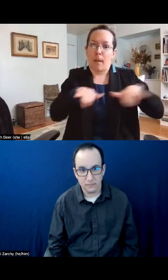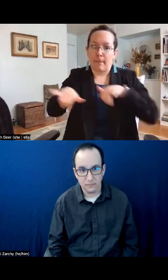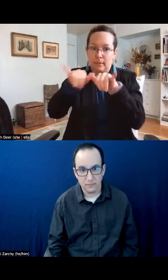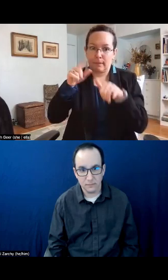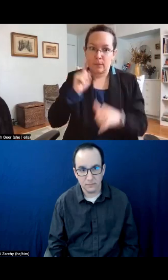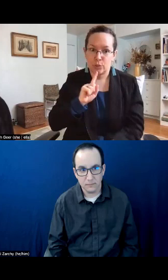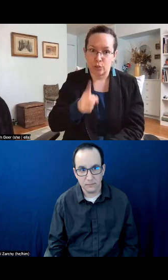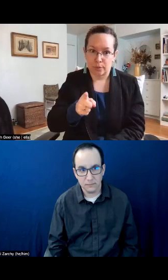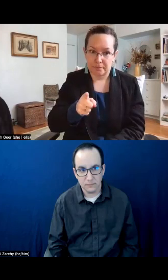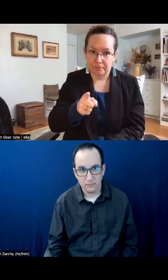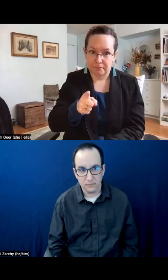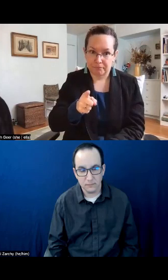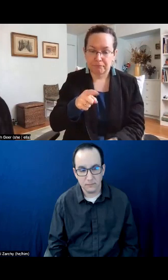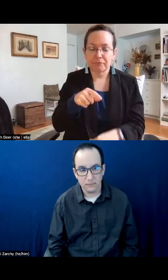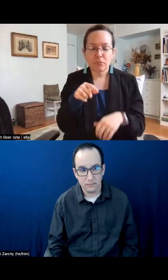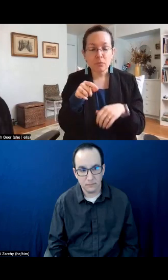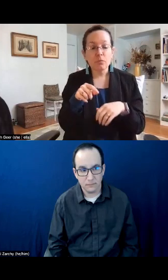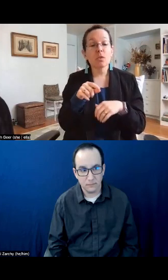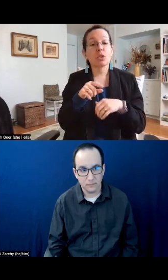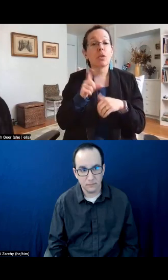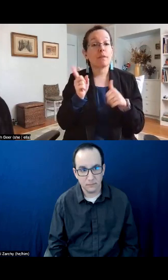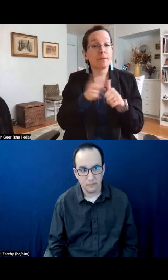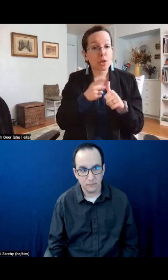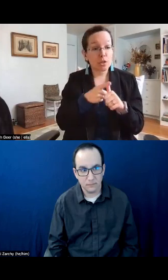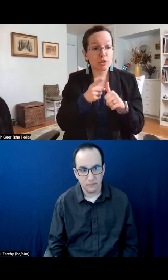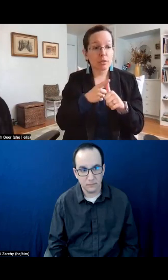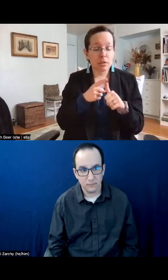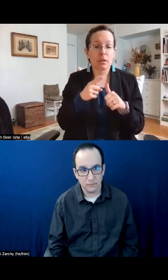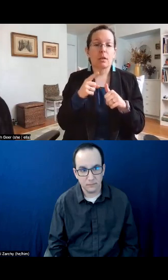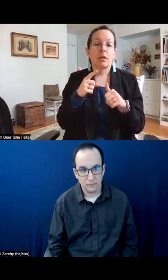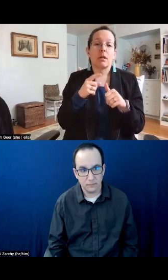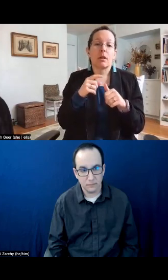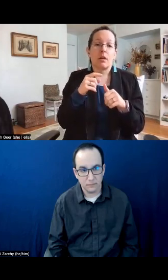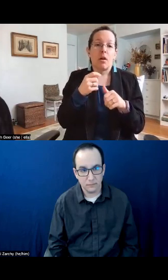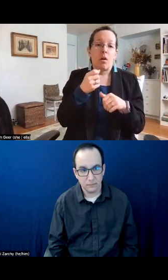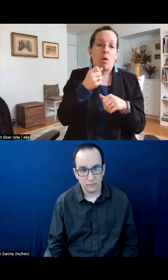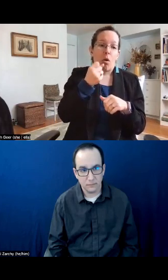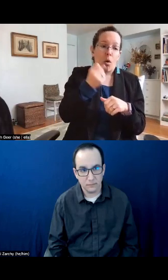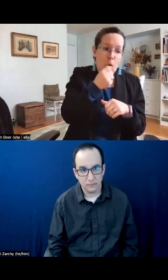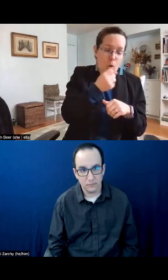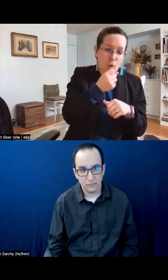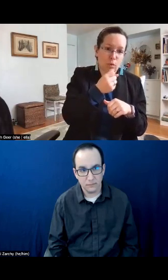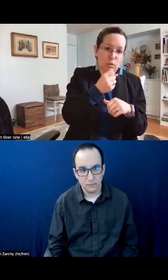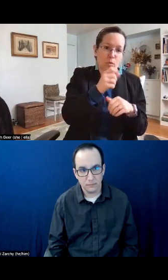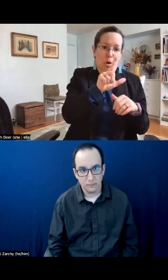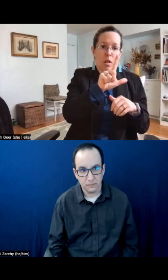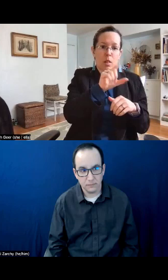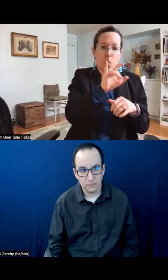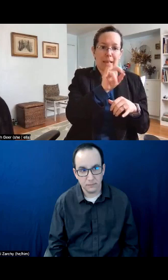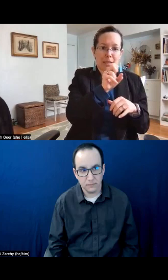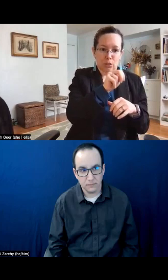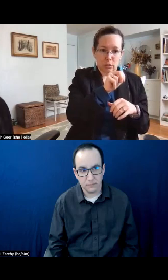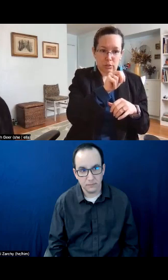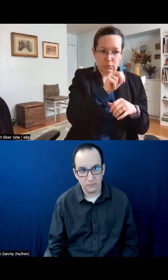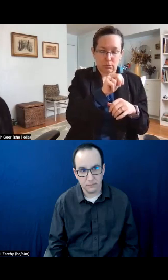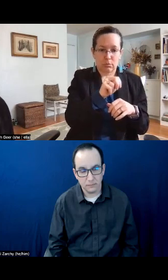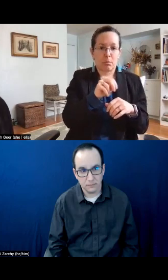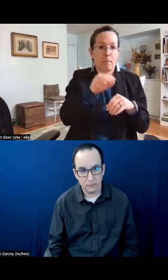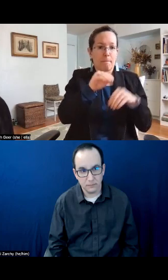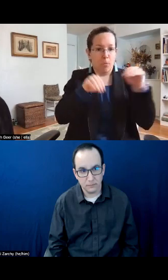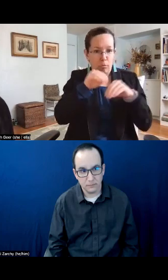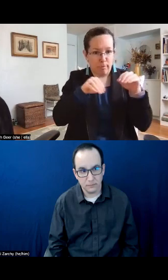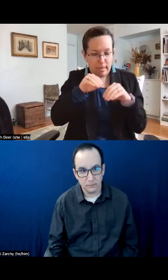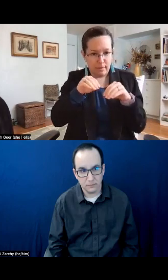and discovering more and more, though these are some of the most common. So the first would be the hold